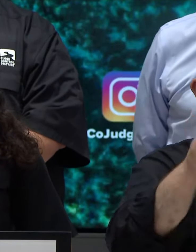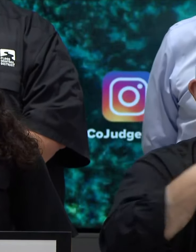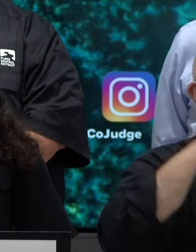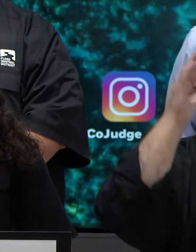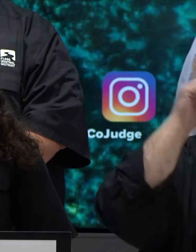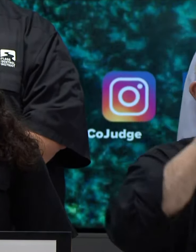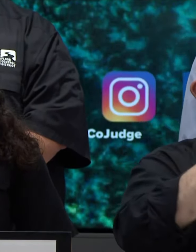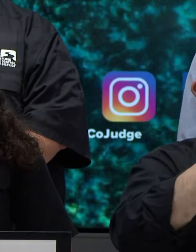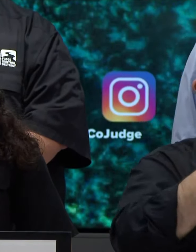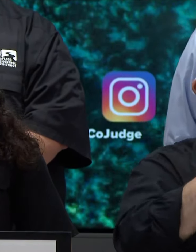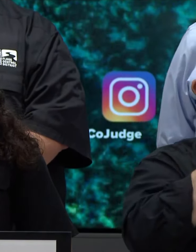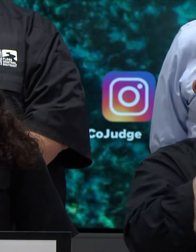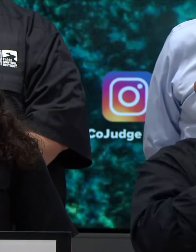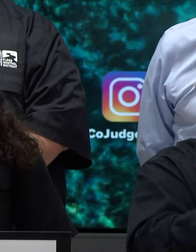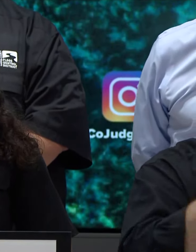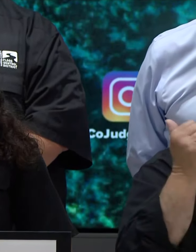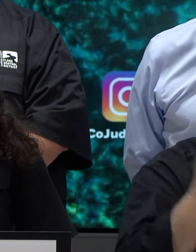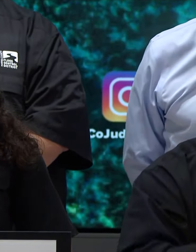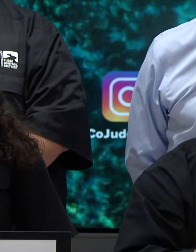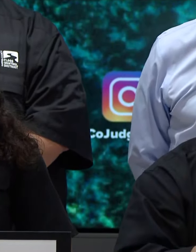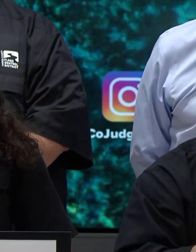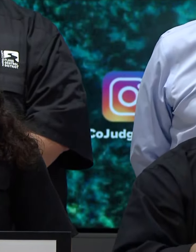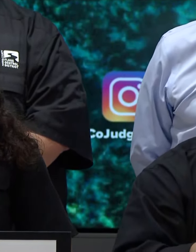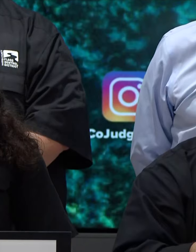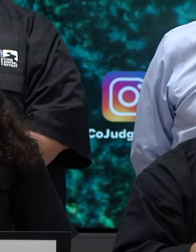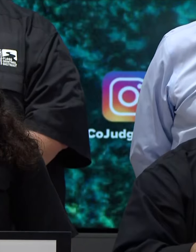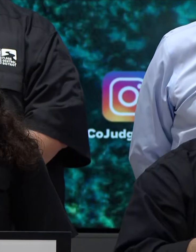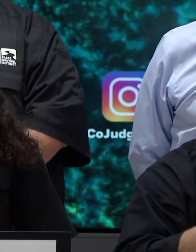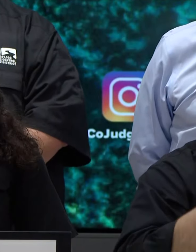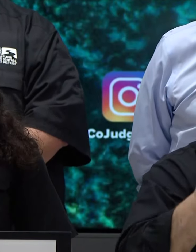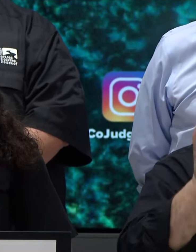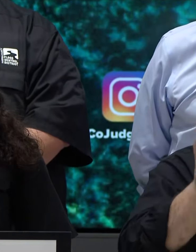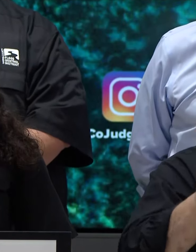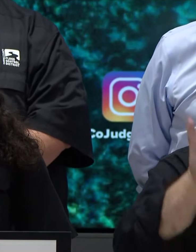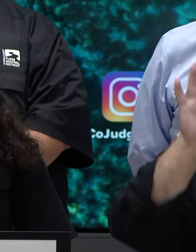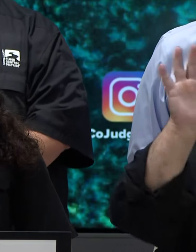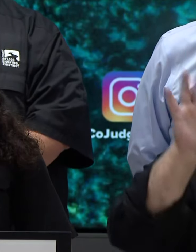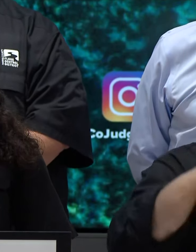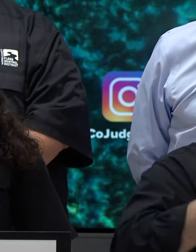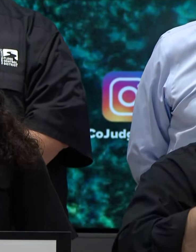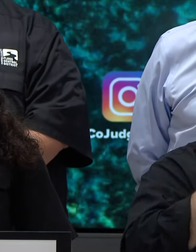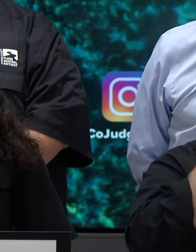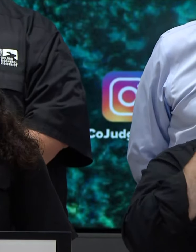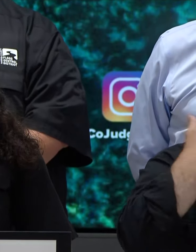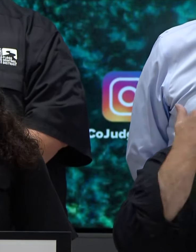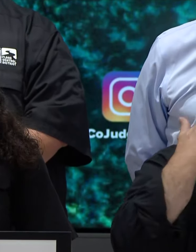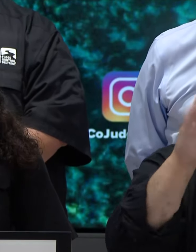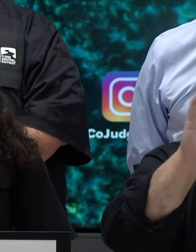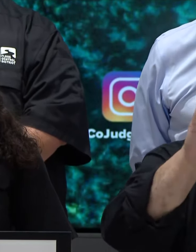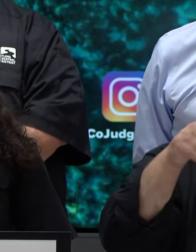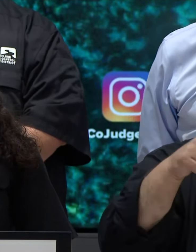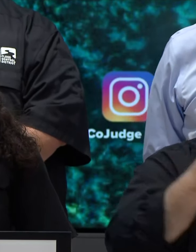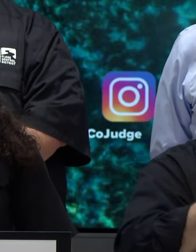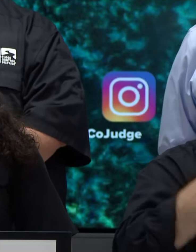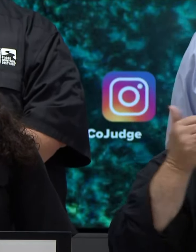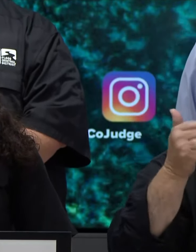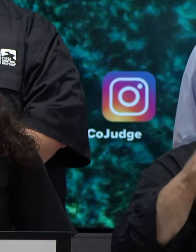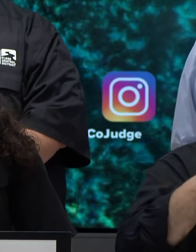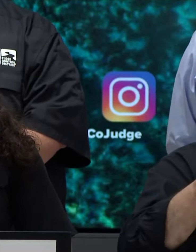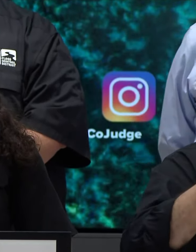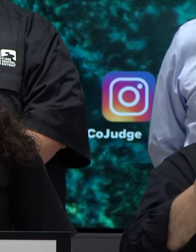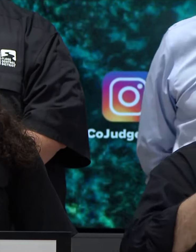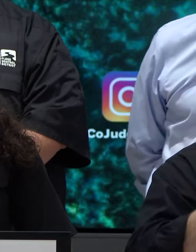hope is better. And so that's great. I'm really grateful that CenterPoint made themselves available